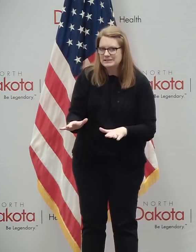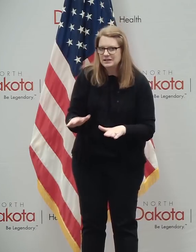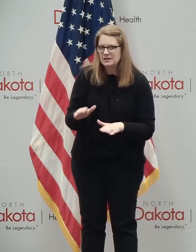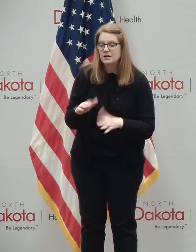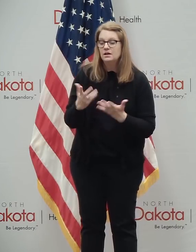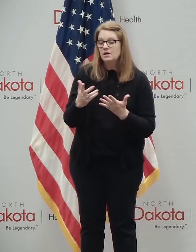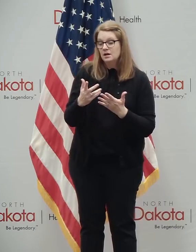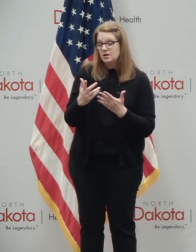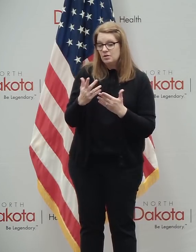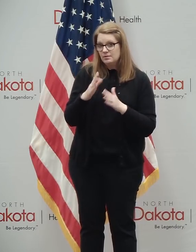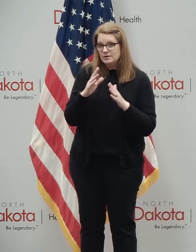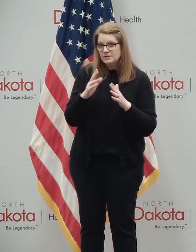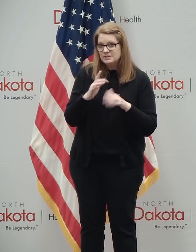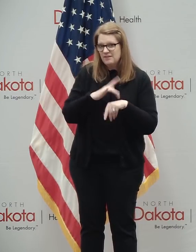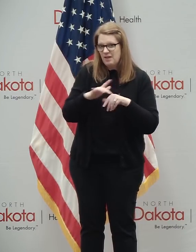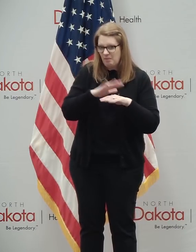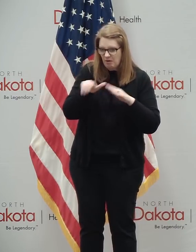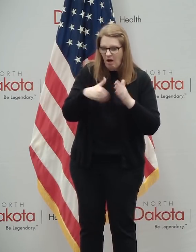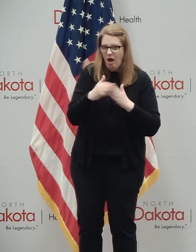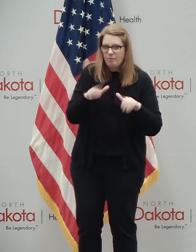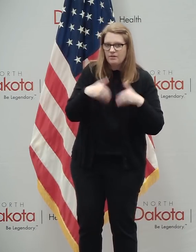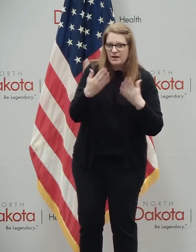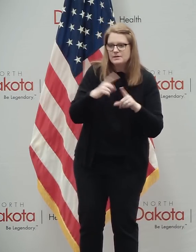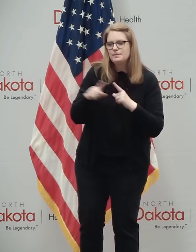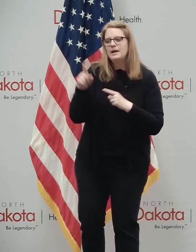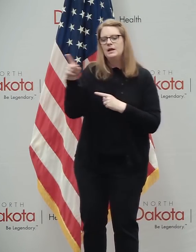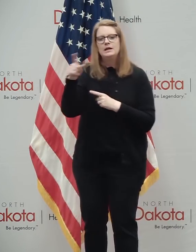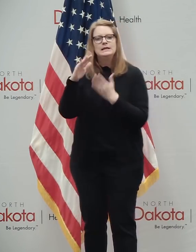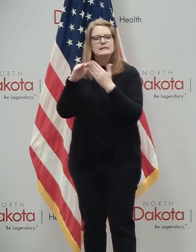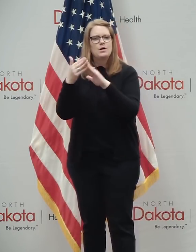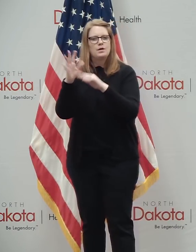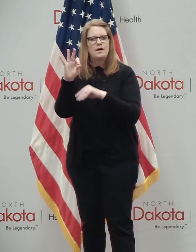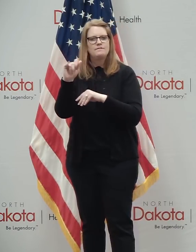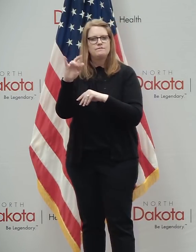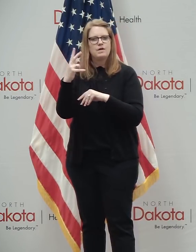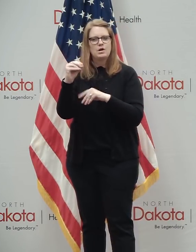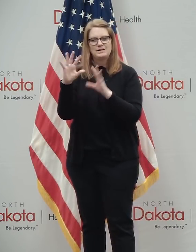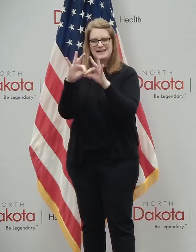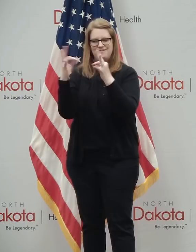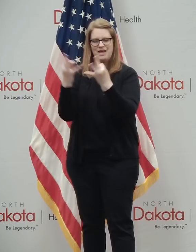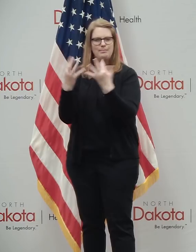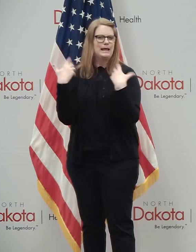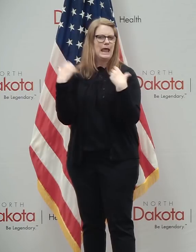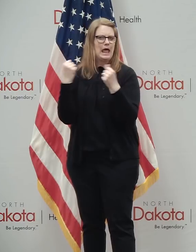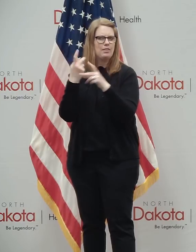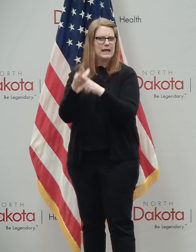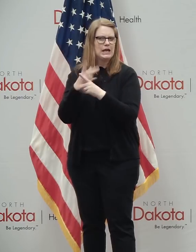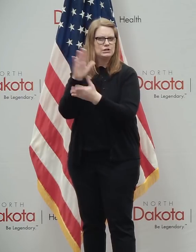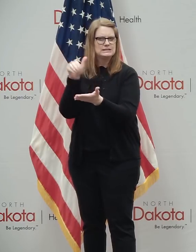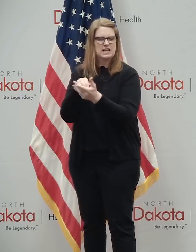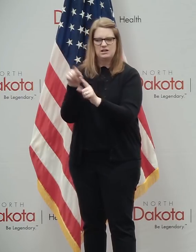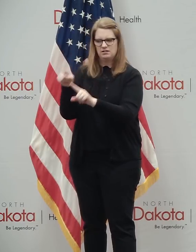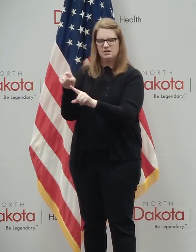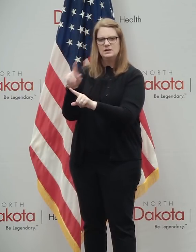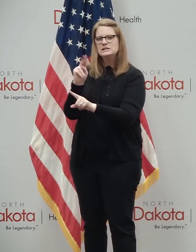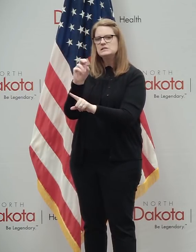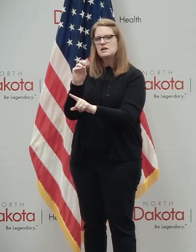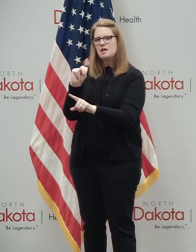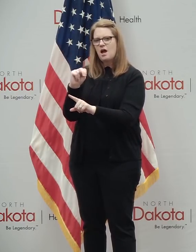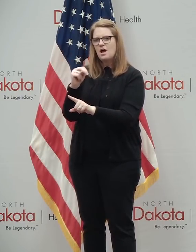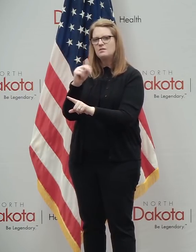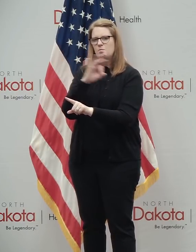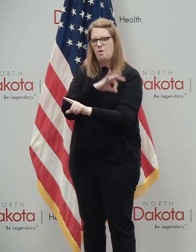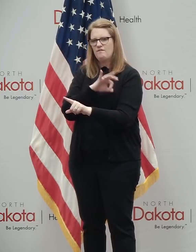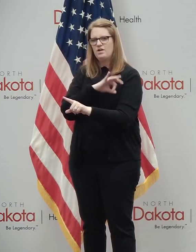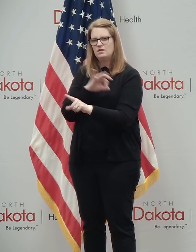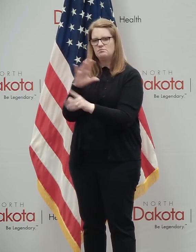providers, but in downtown Fargo at the Family Healthcare Center, which is a fantastic nonprofit organization that's got a